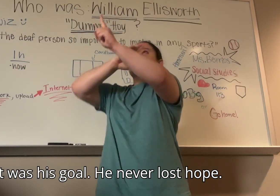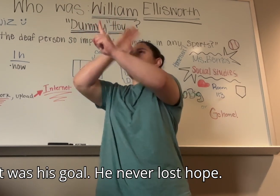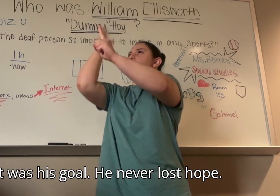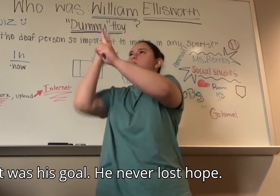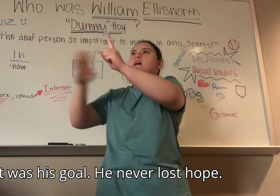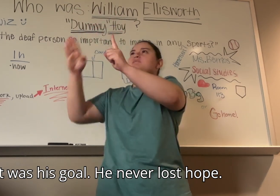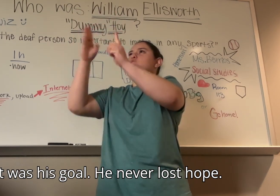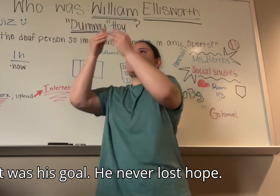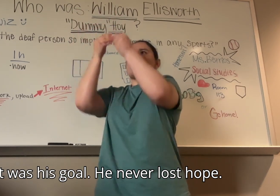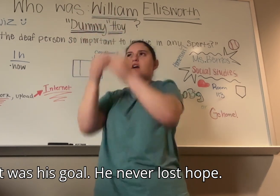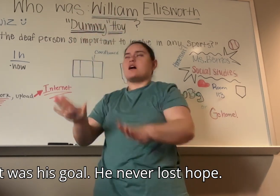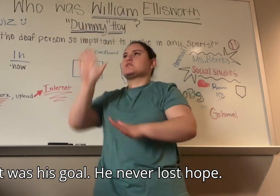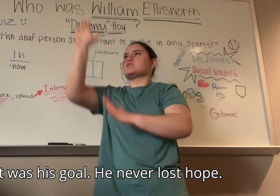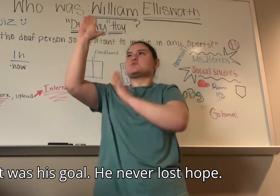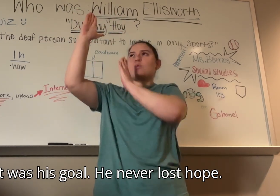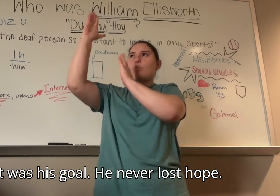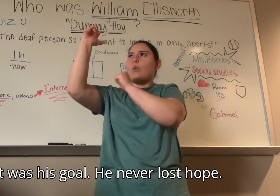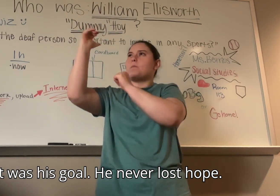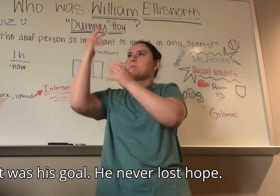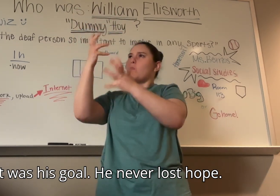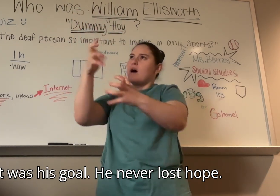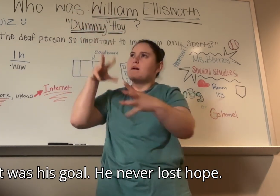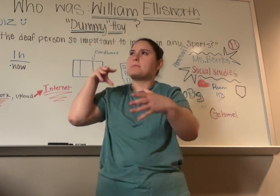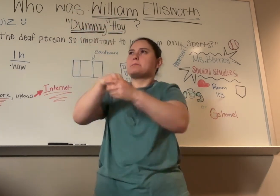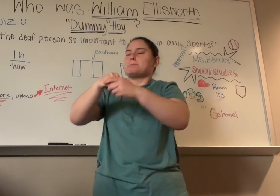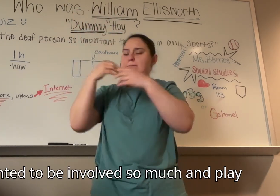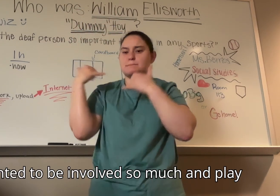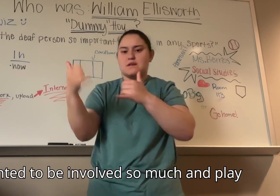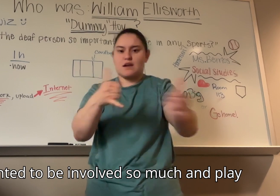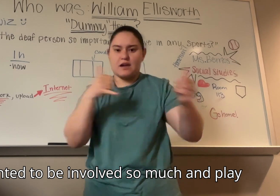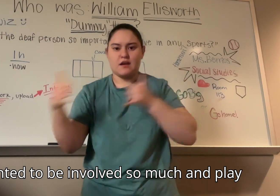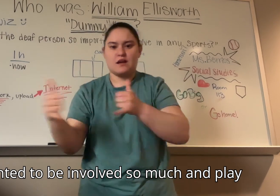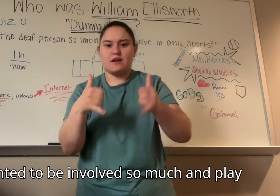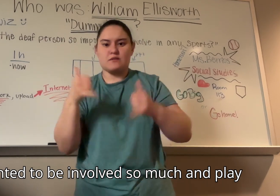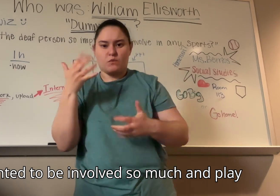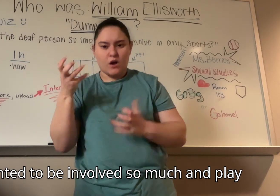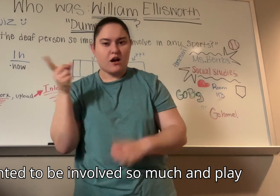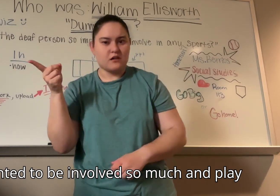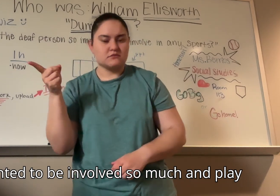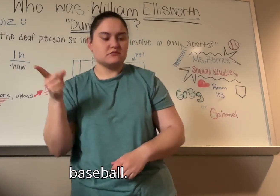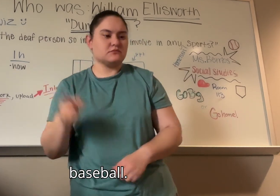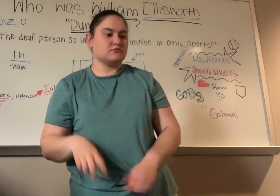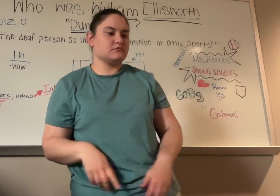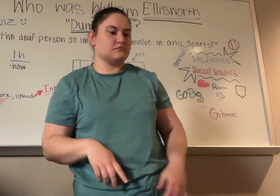was his goal. He never lost hope. He wanted to be involved so much and play baseball.